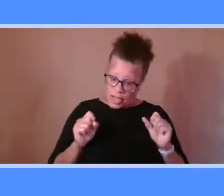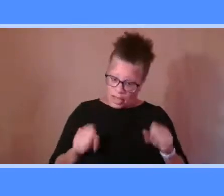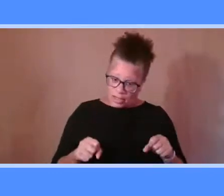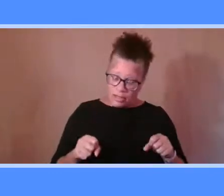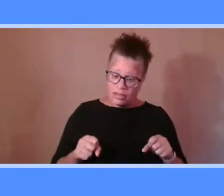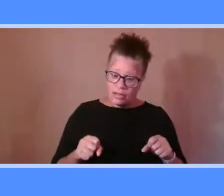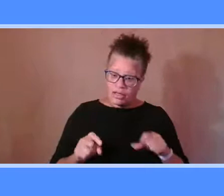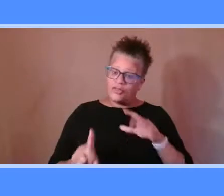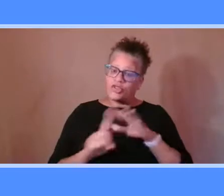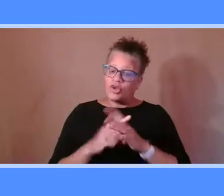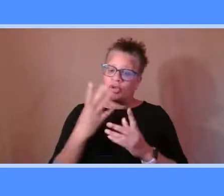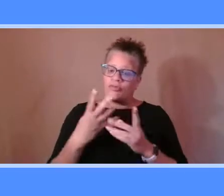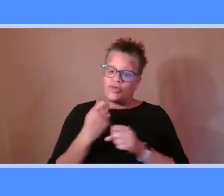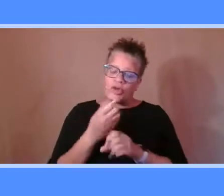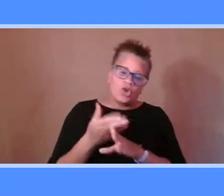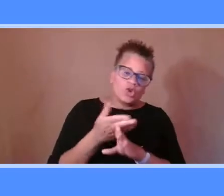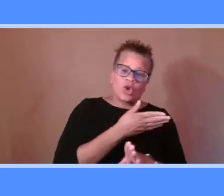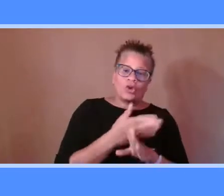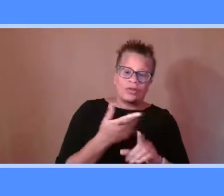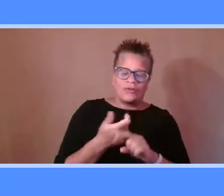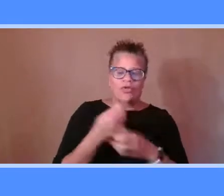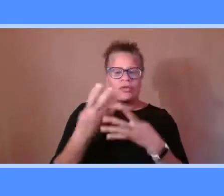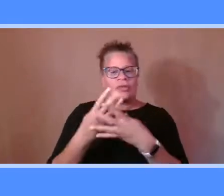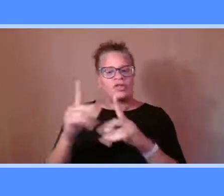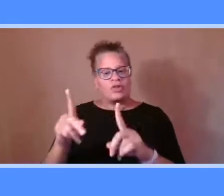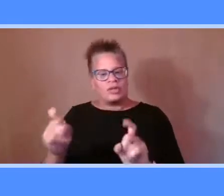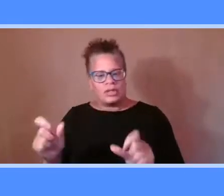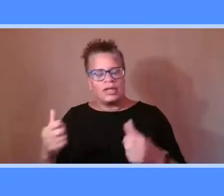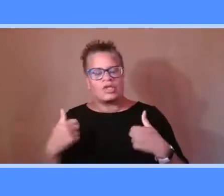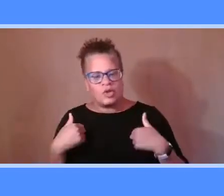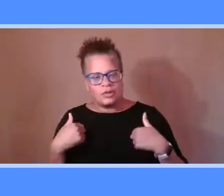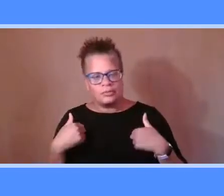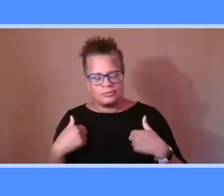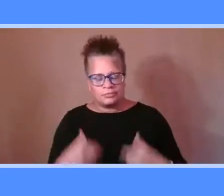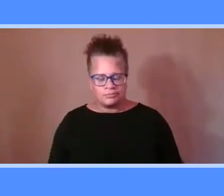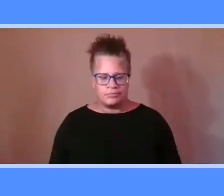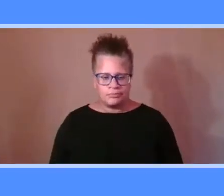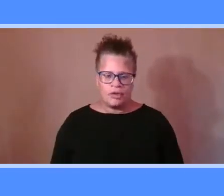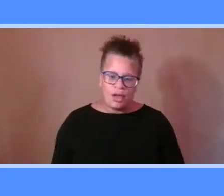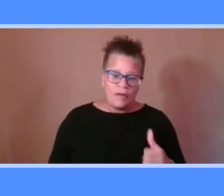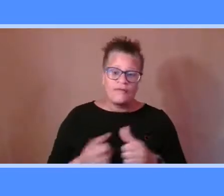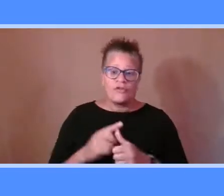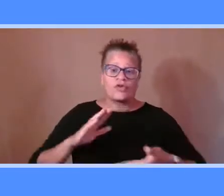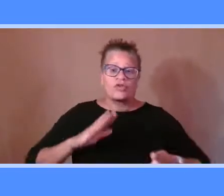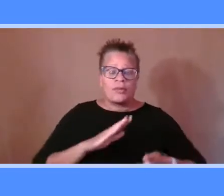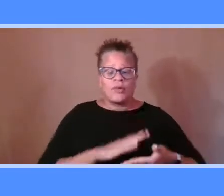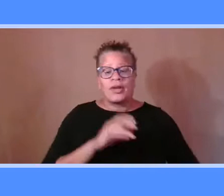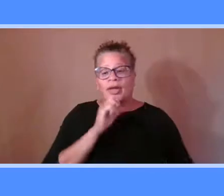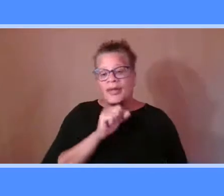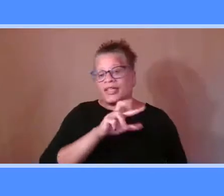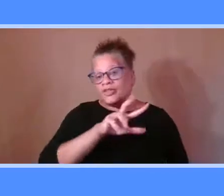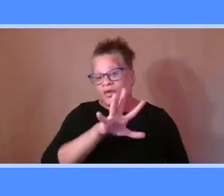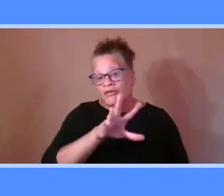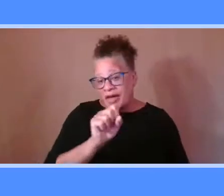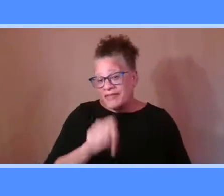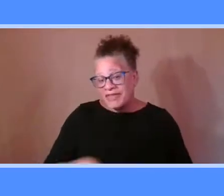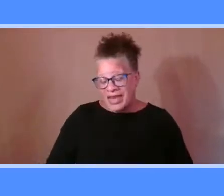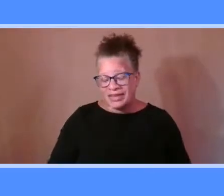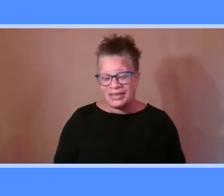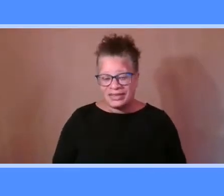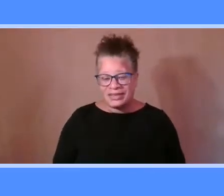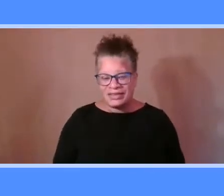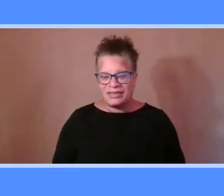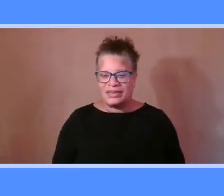years earlier for my screening test. So you can get your first mammogram at age 35 just